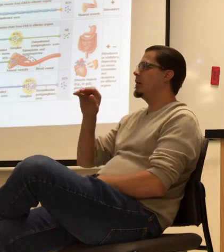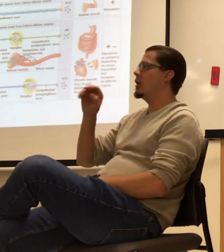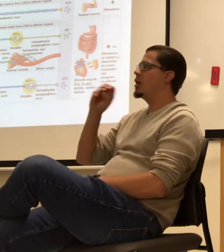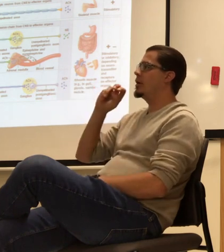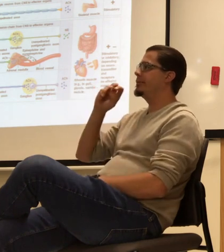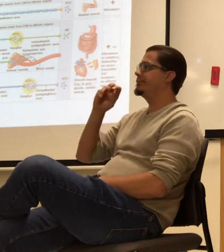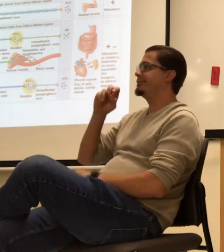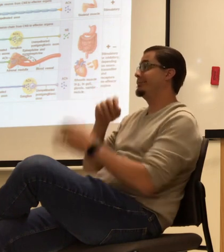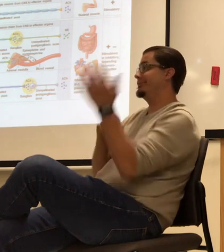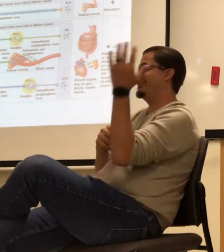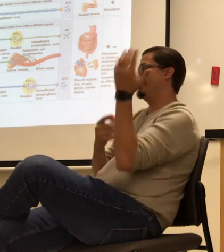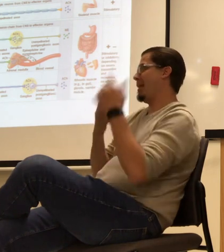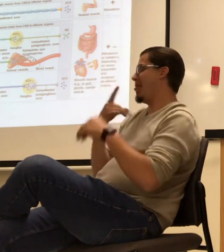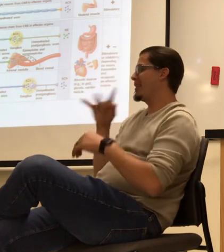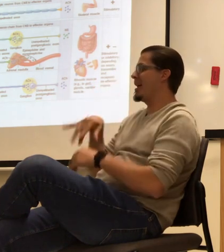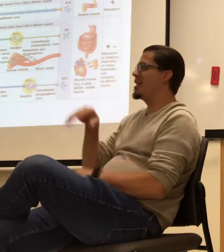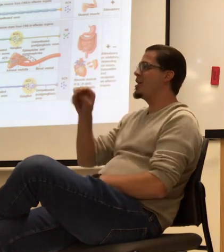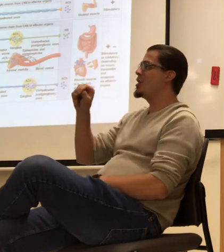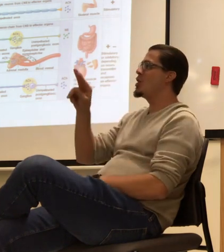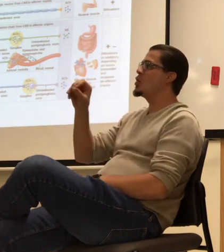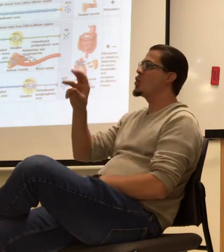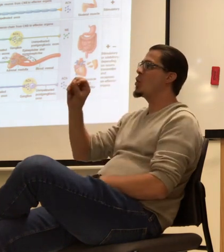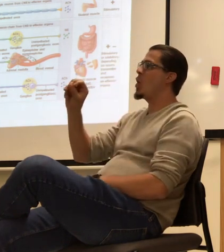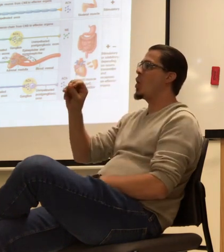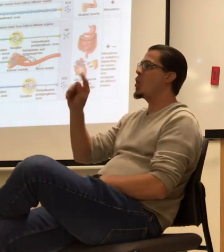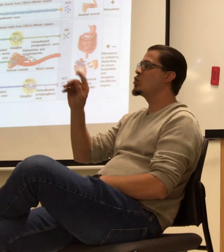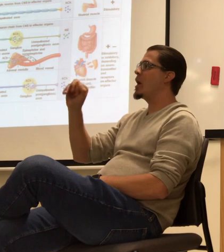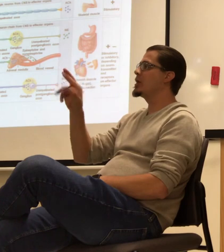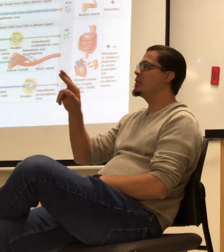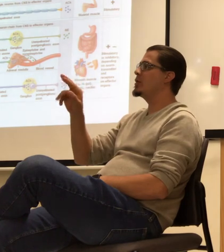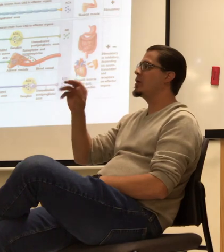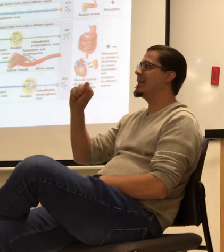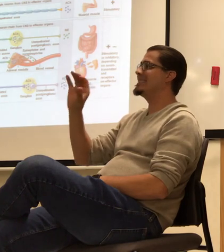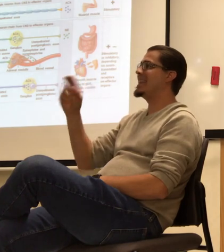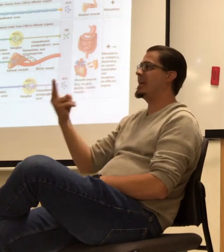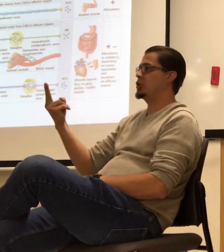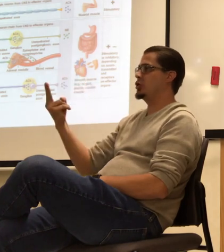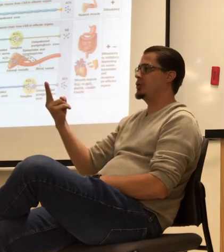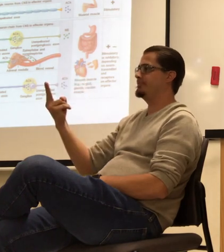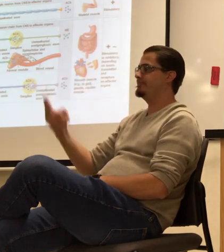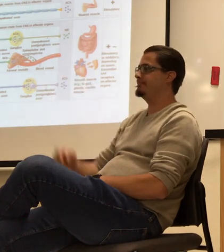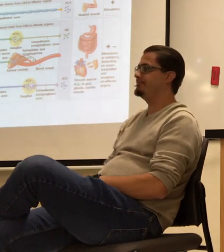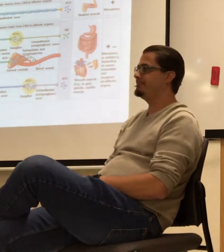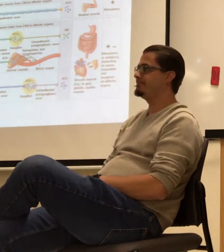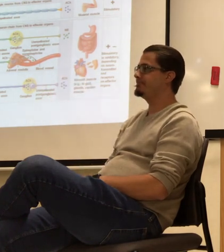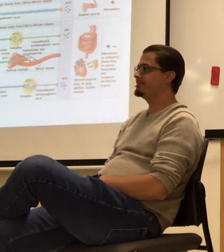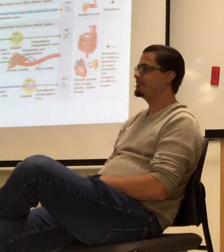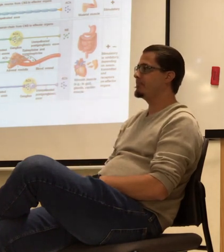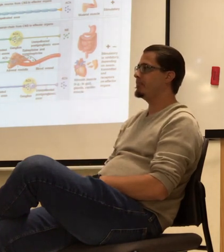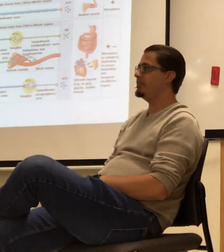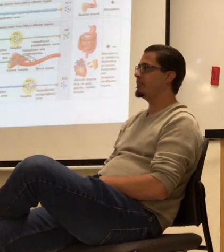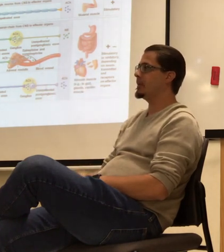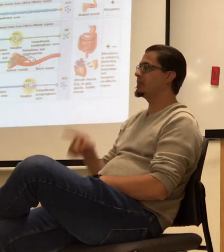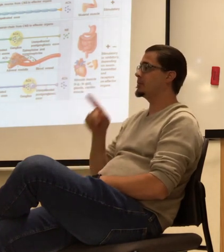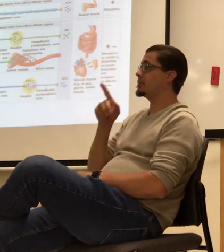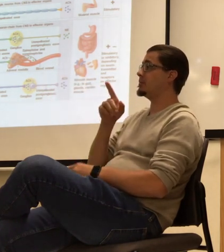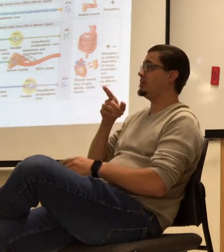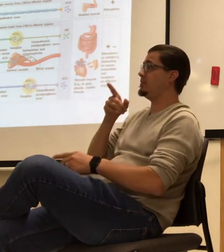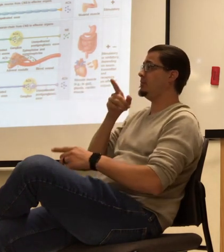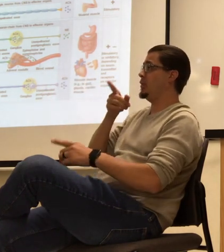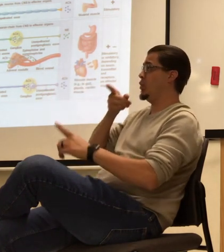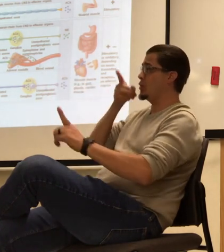acetylcholine. We abbreviated ACH. We just got through saying it targets and makes